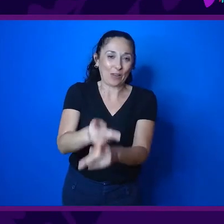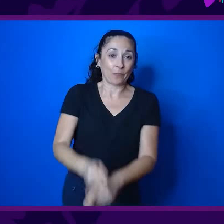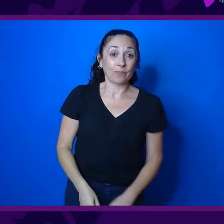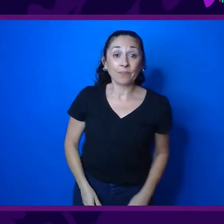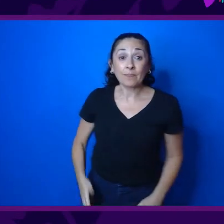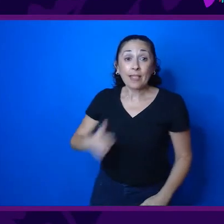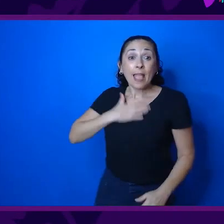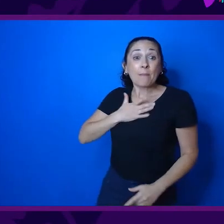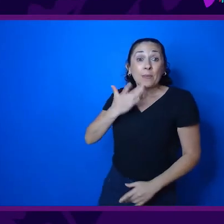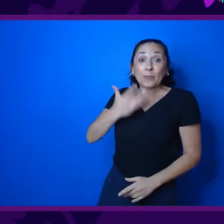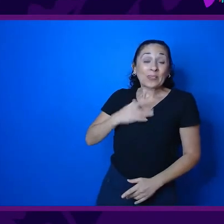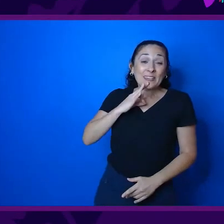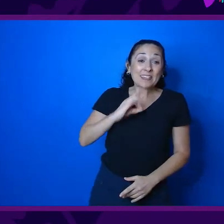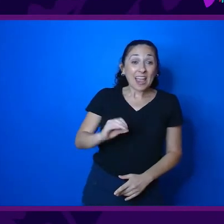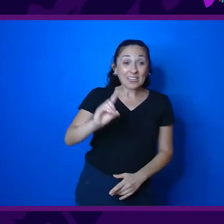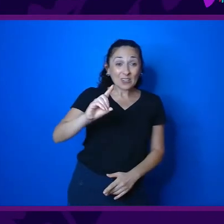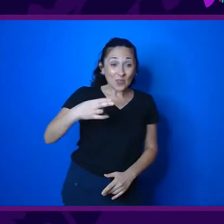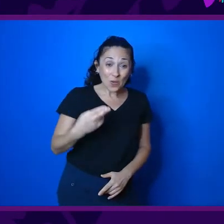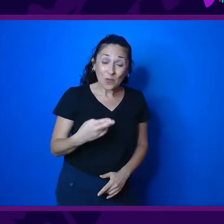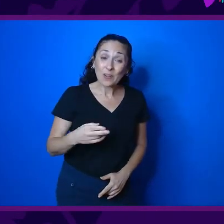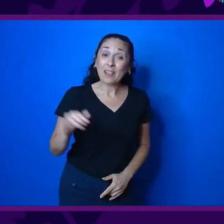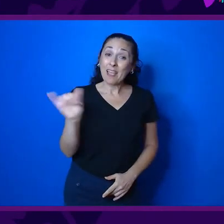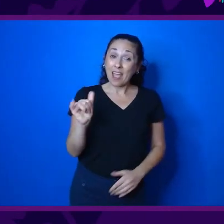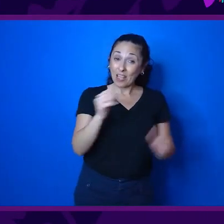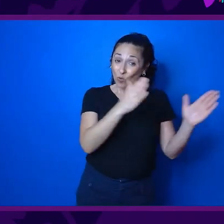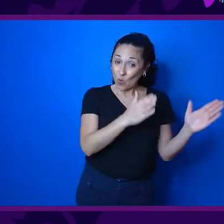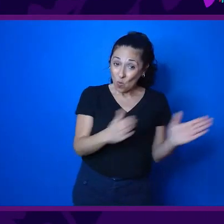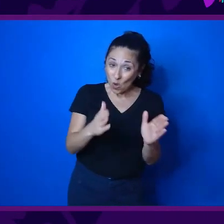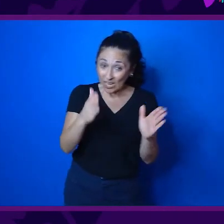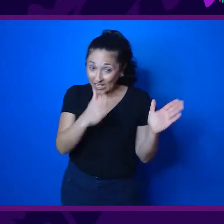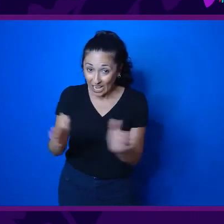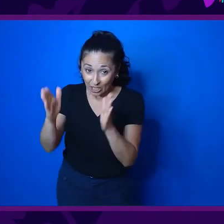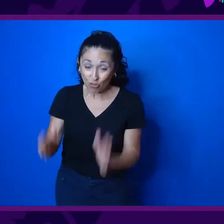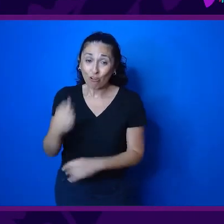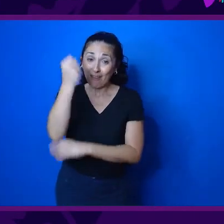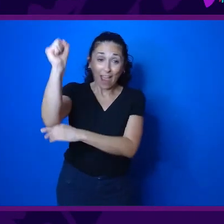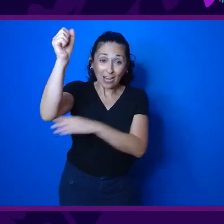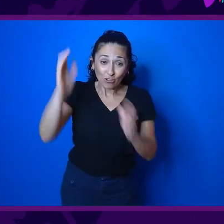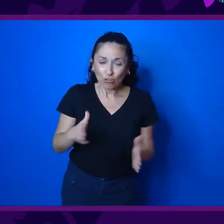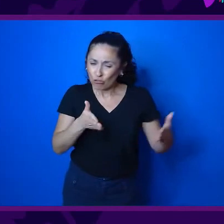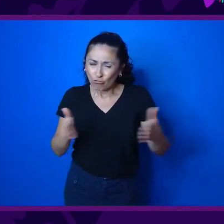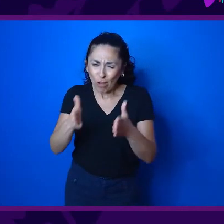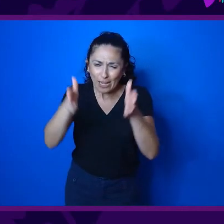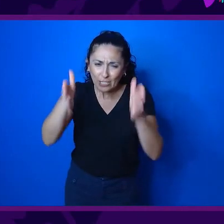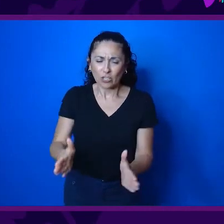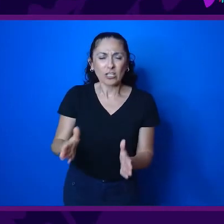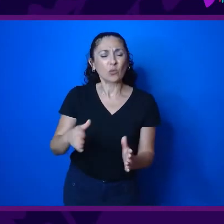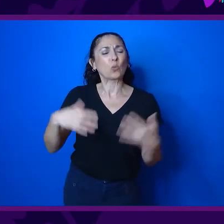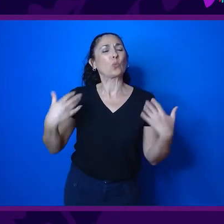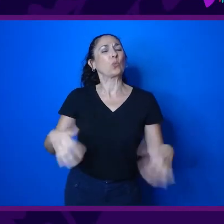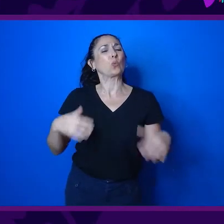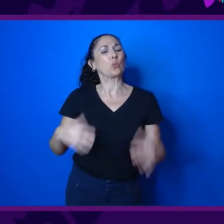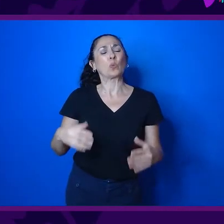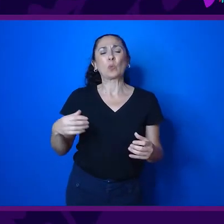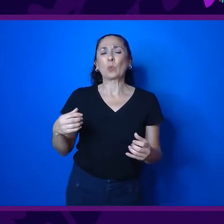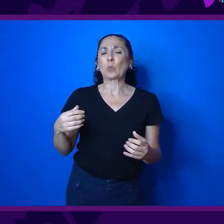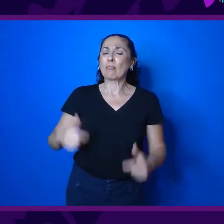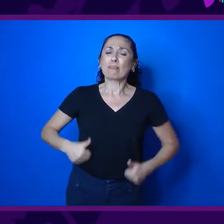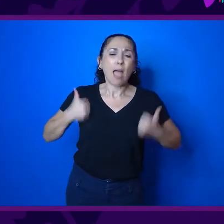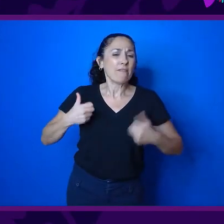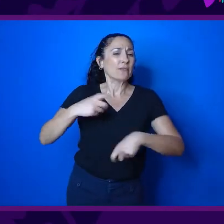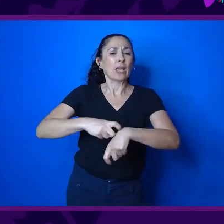birthday, Dolores. As an organizer, activist, and strategist, you've spent a lifetime helping to move our nation